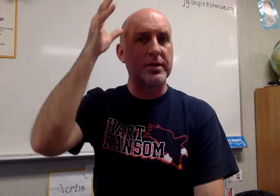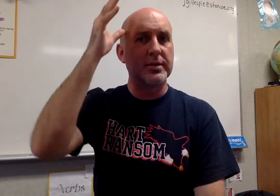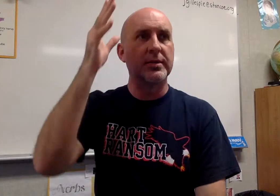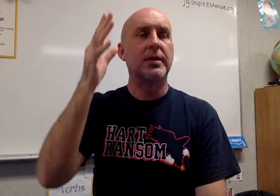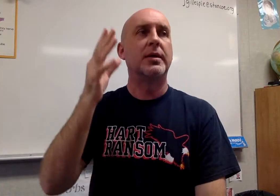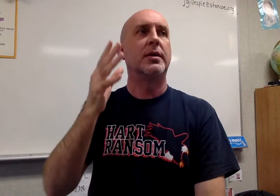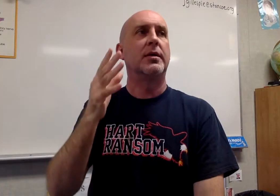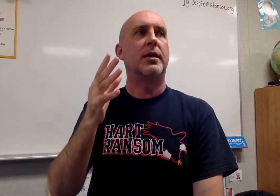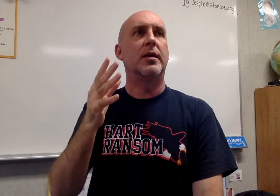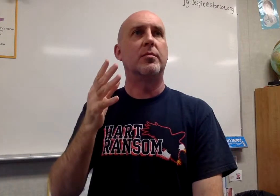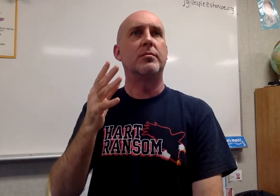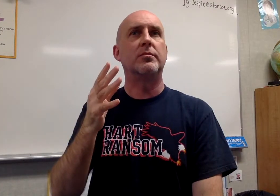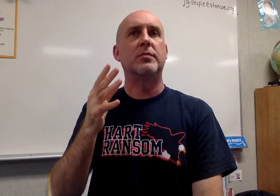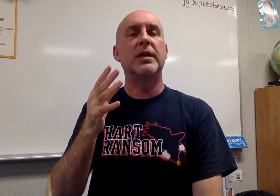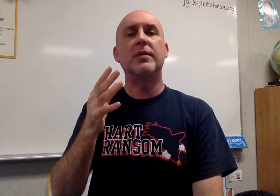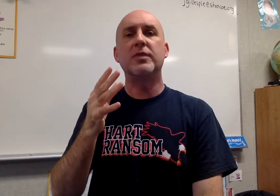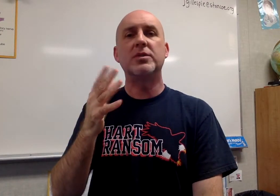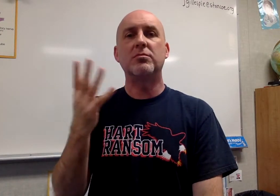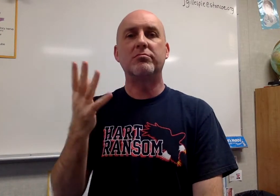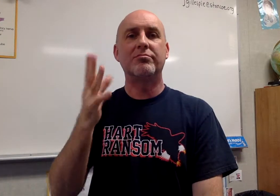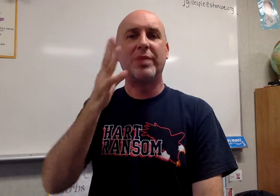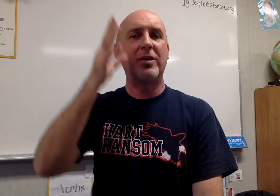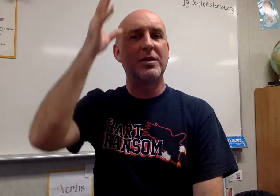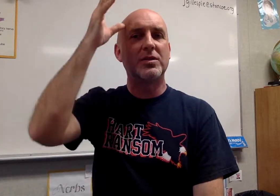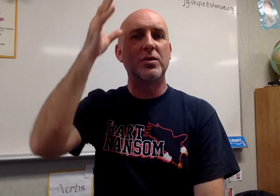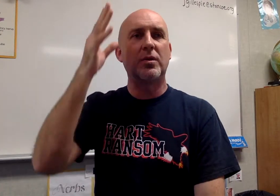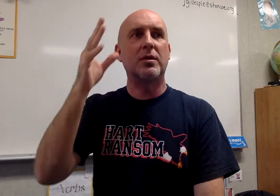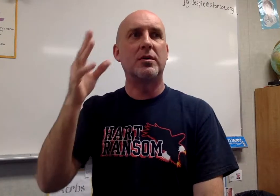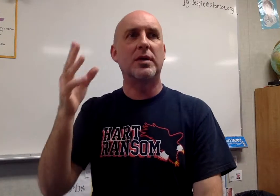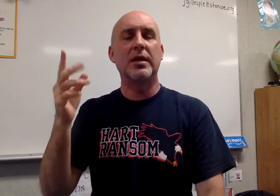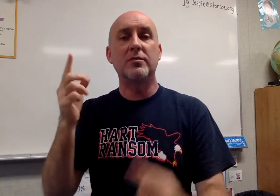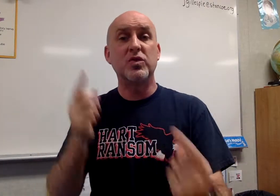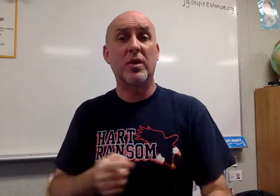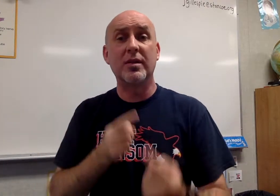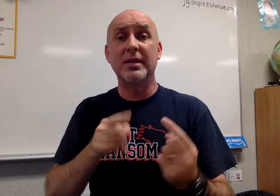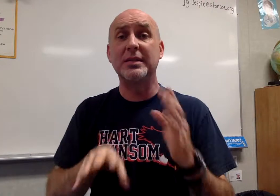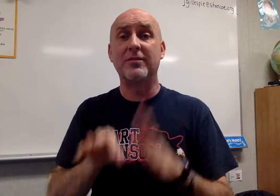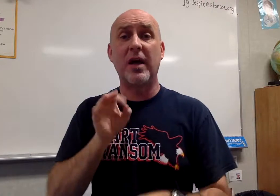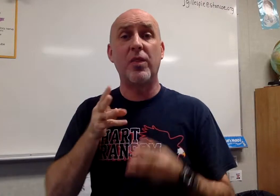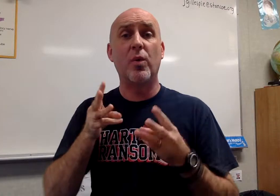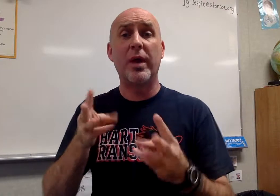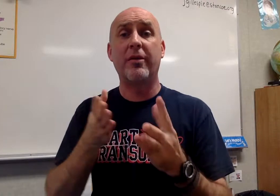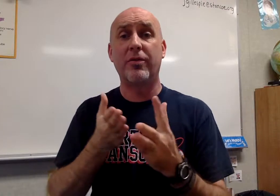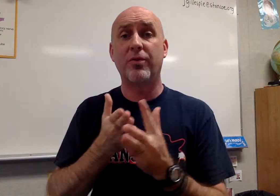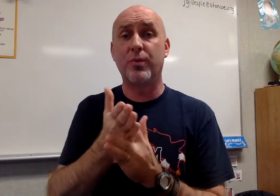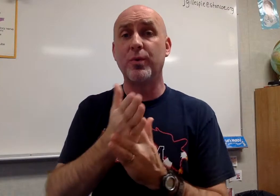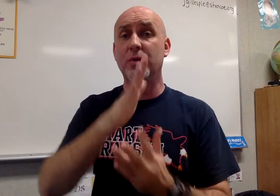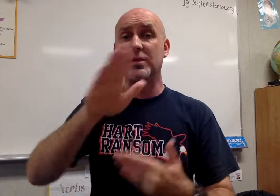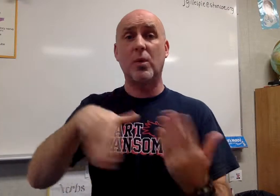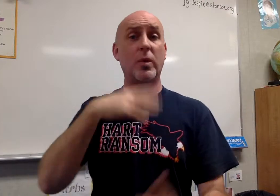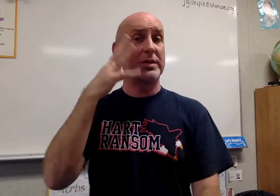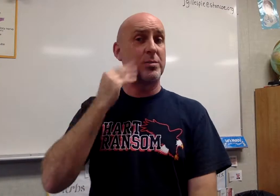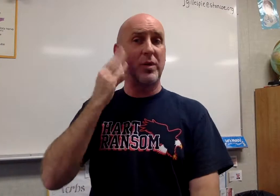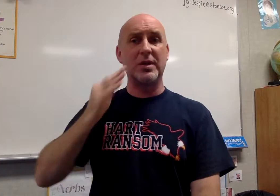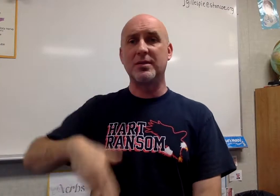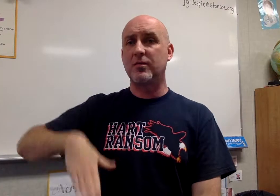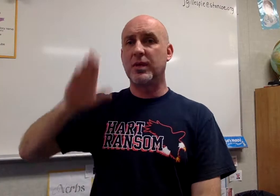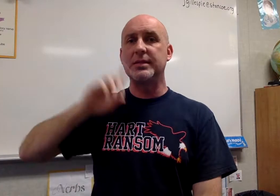parents, and even parents who are kind of struggling to find their way through this whole experience of raising a